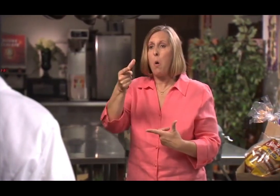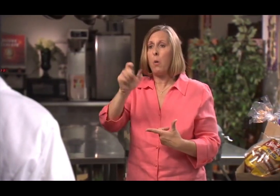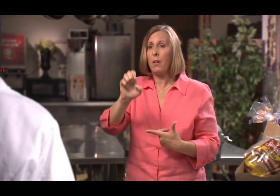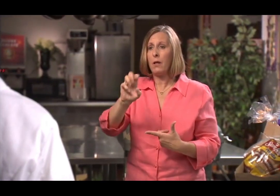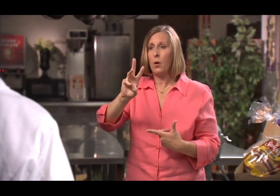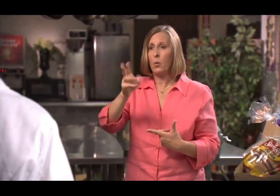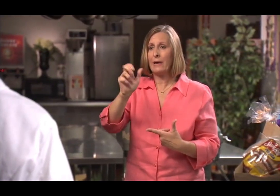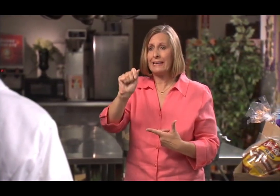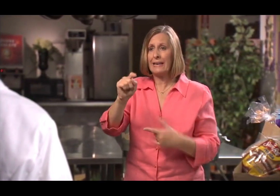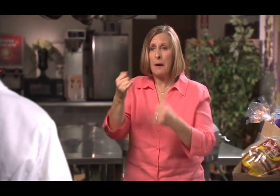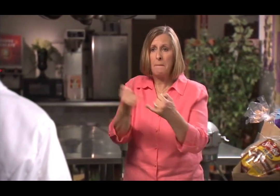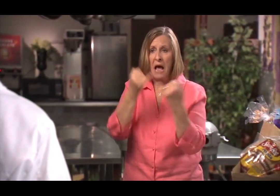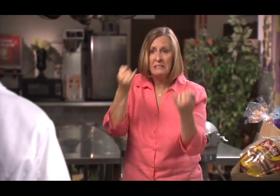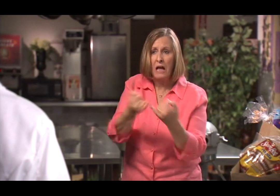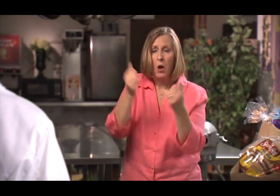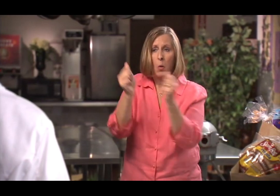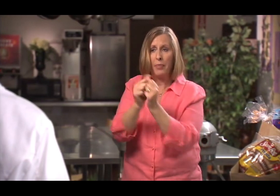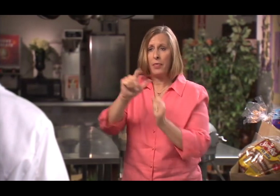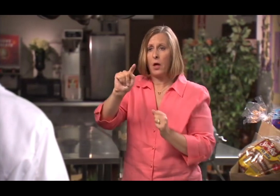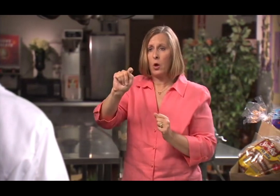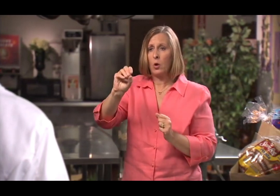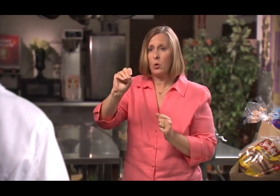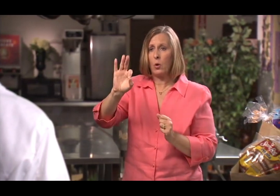whole wheat pasta with tofu,